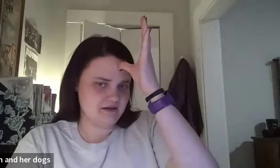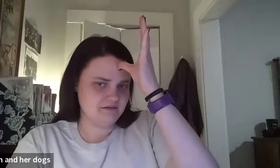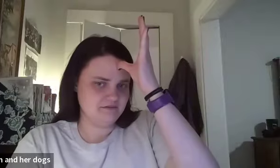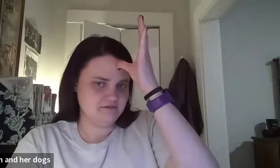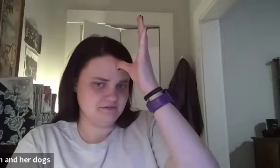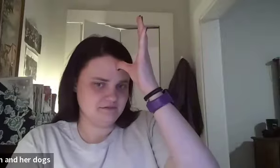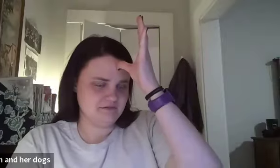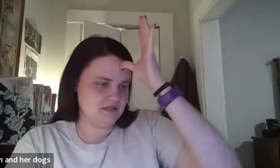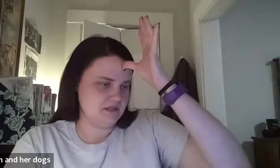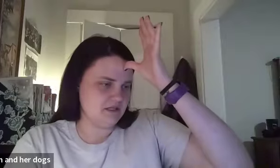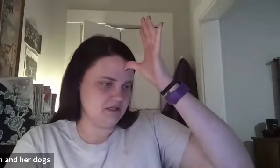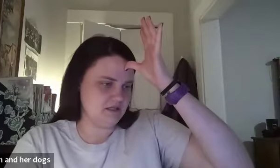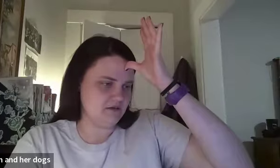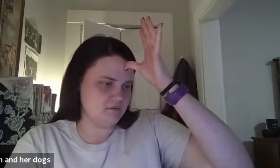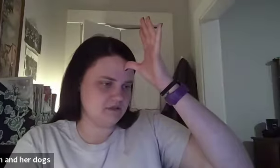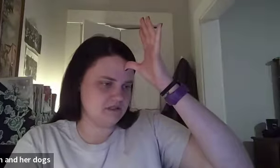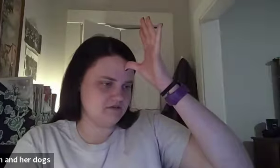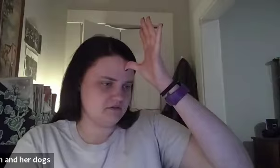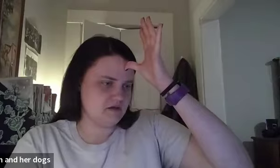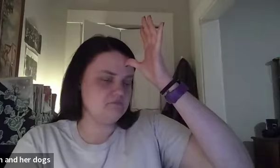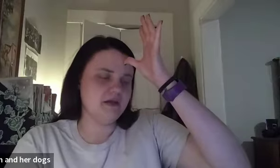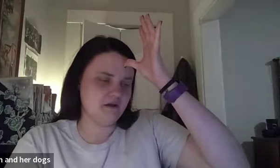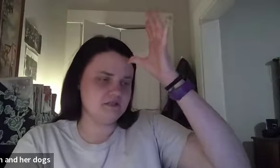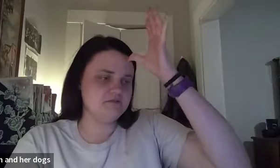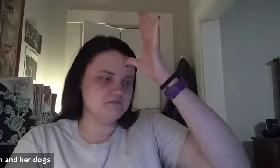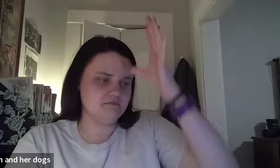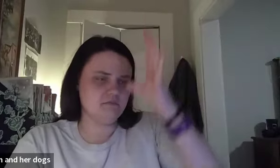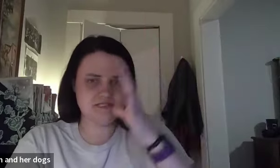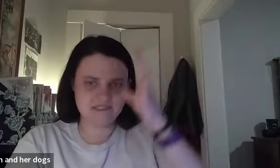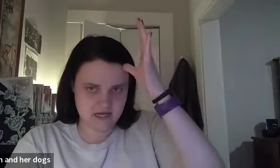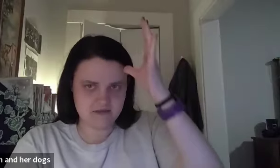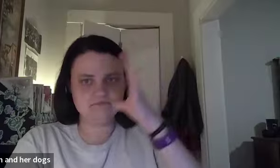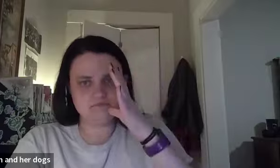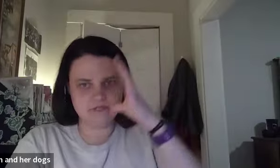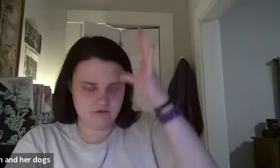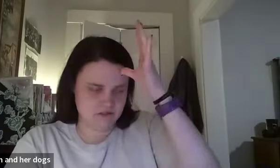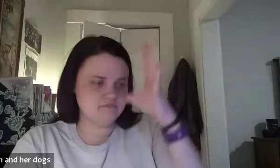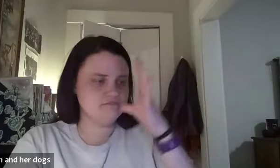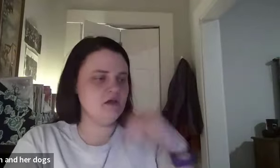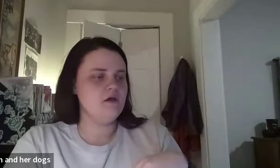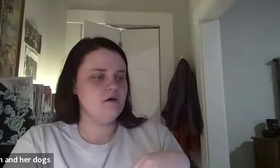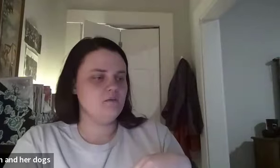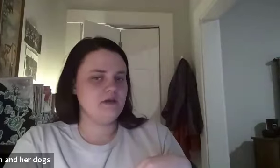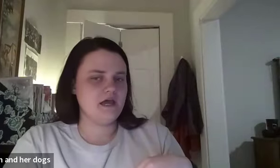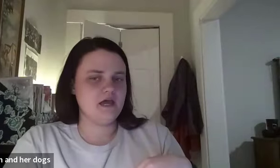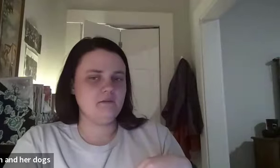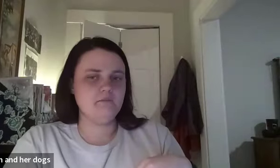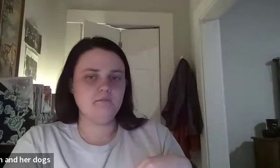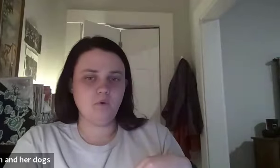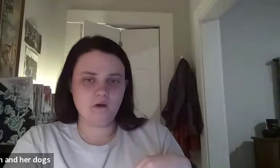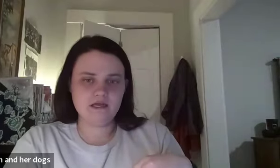dad. Then what was it after that? Parents, mom and dad, parents. We had